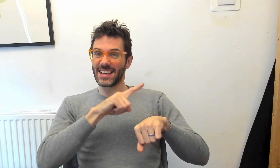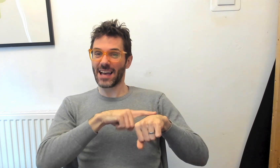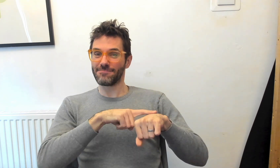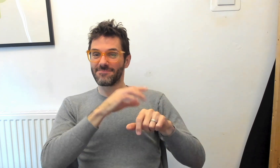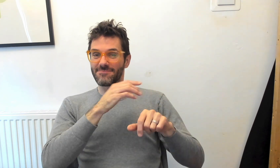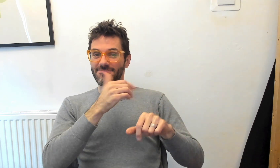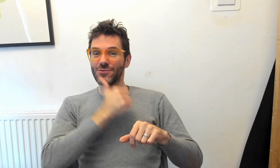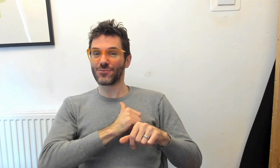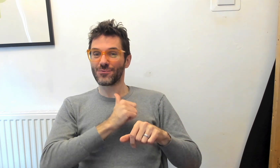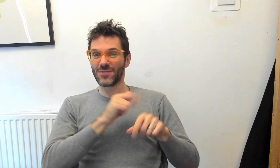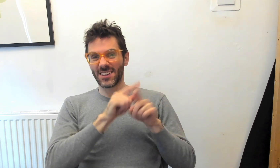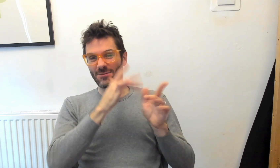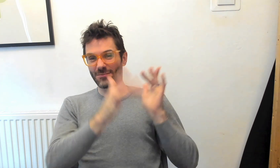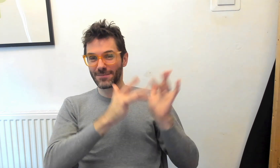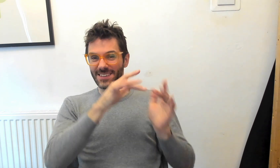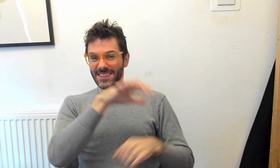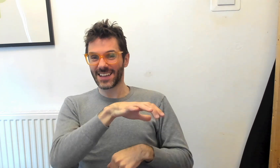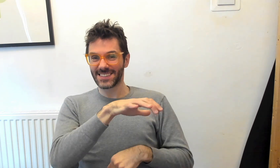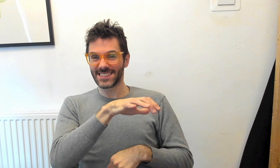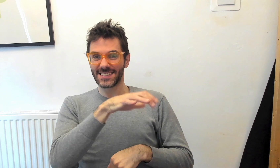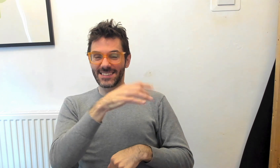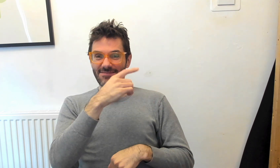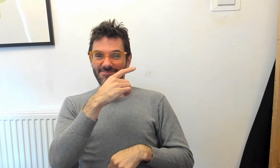so real-time use, such as a website.